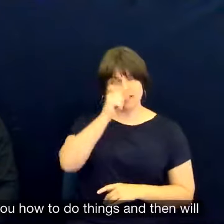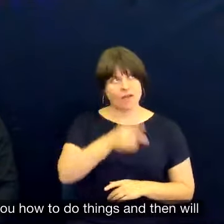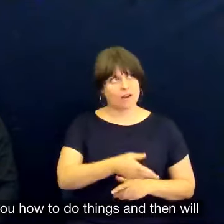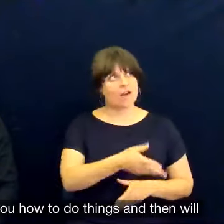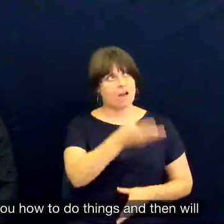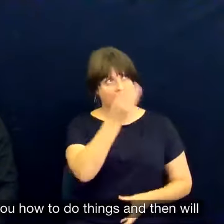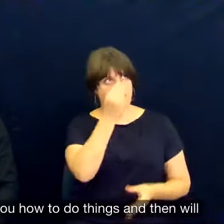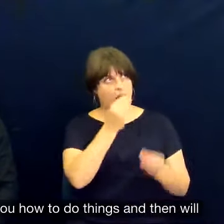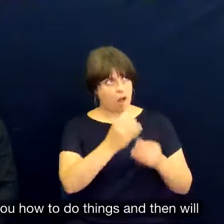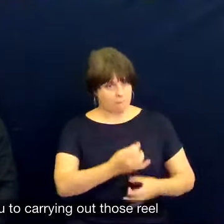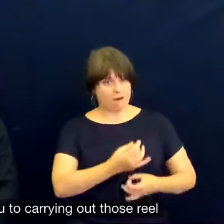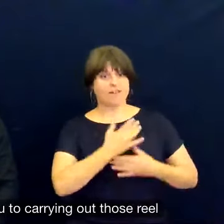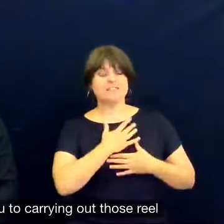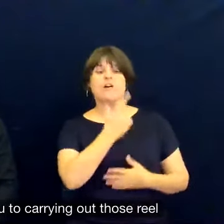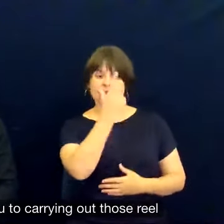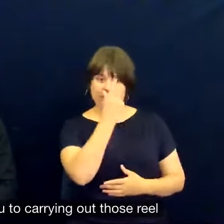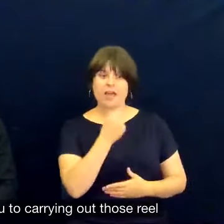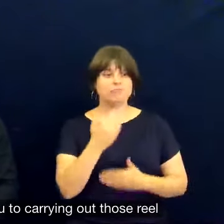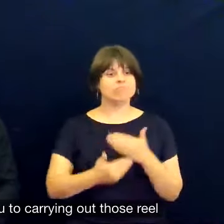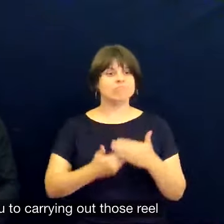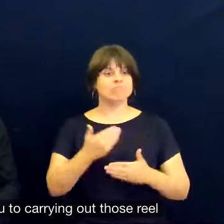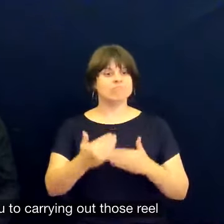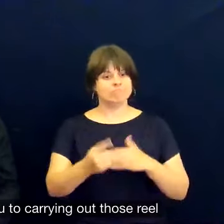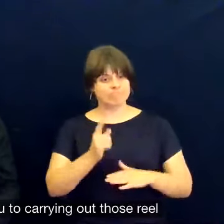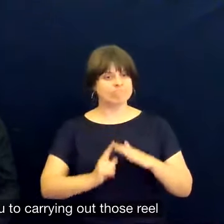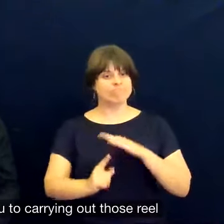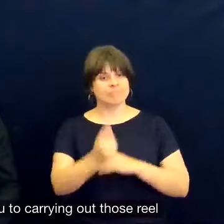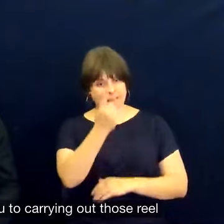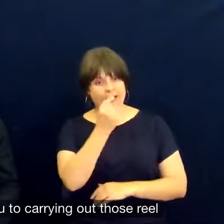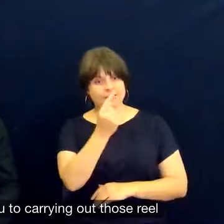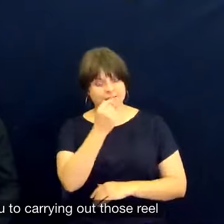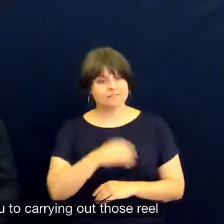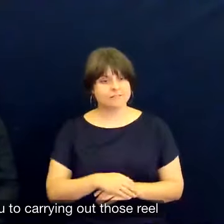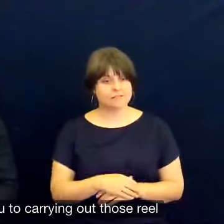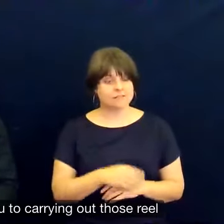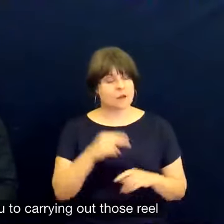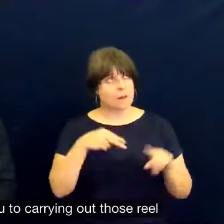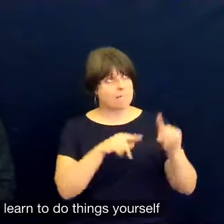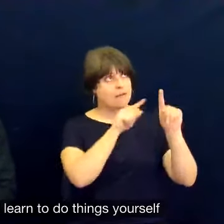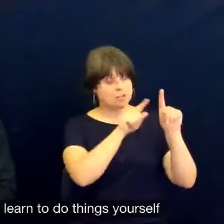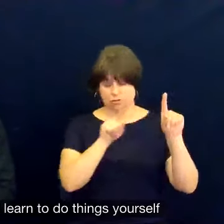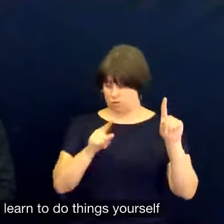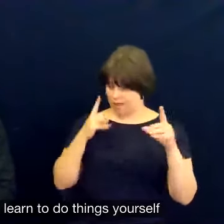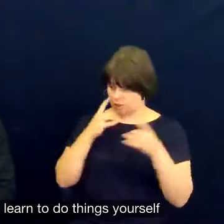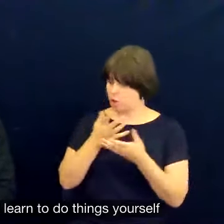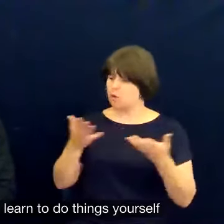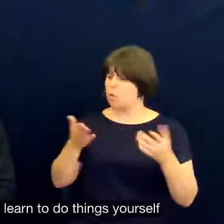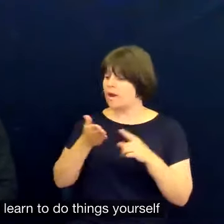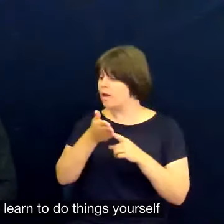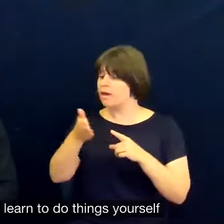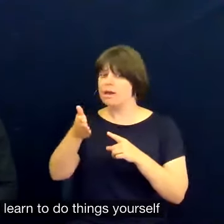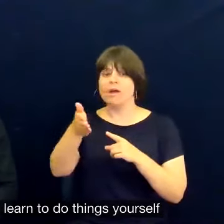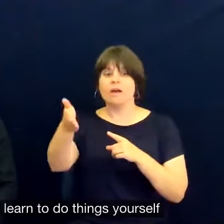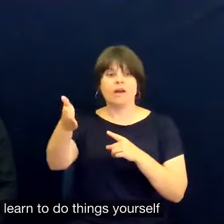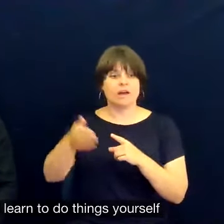do things yourself. They might point you in the right direction with looking for information. They